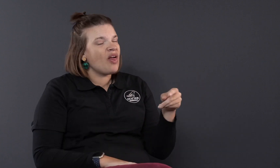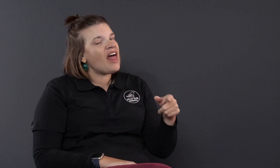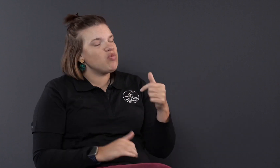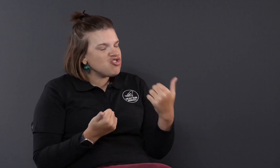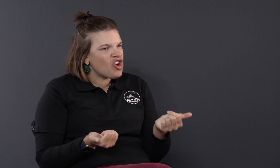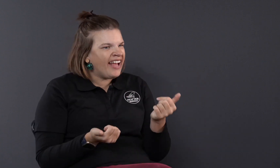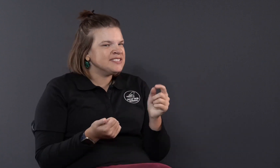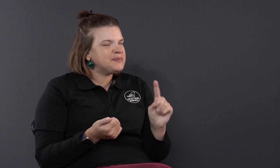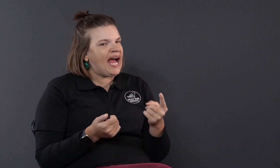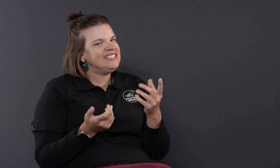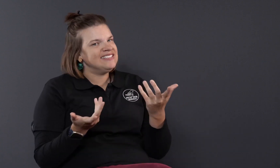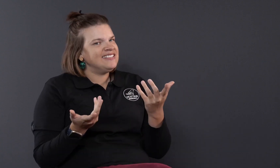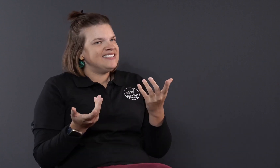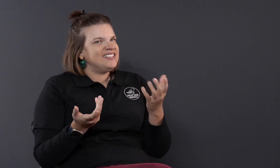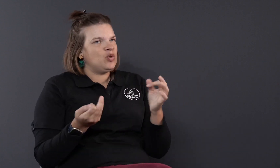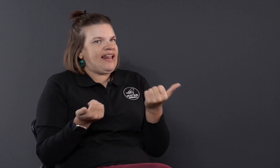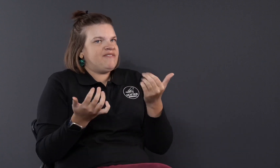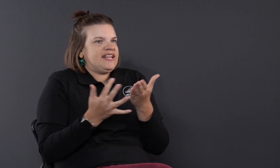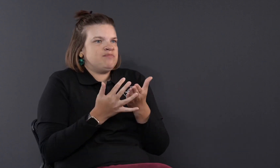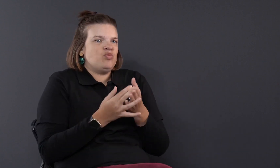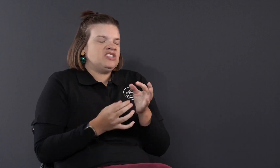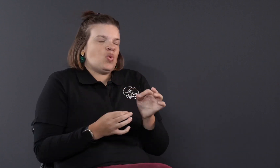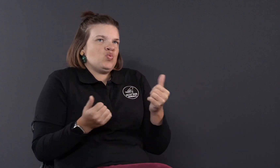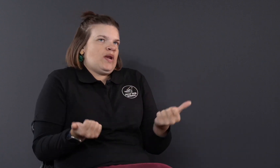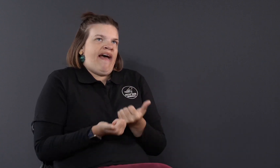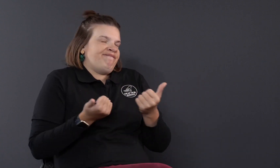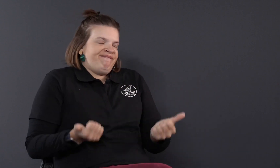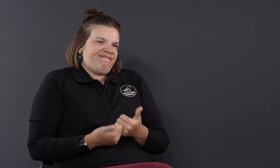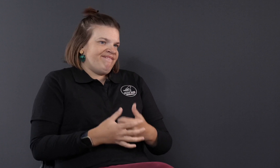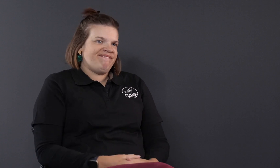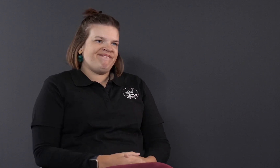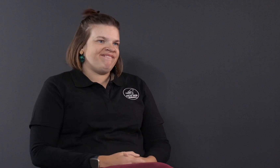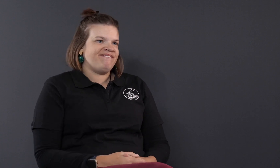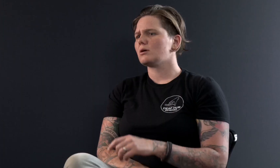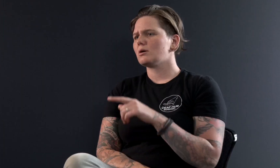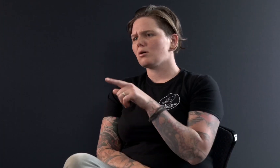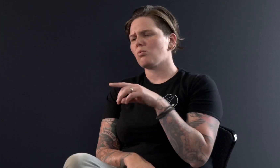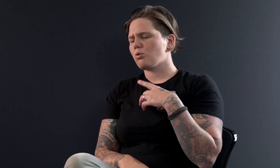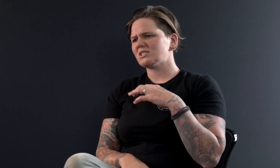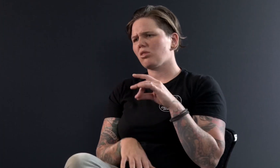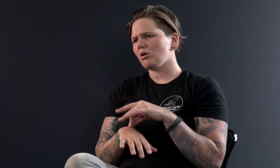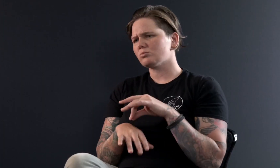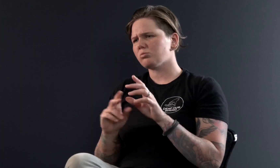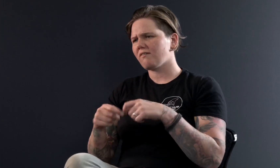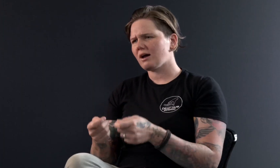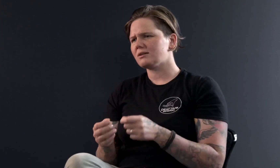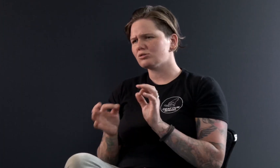great, it still wasn't adequate access. It just wasn't good enough. So why didn't the hospital provide